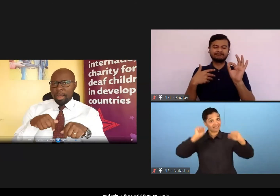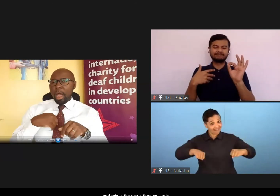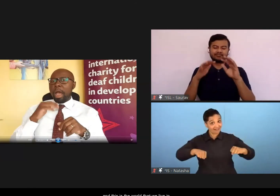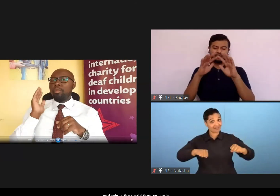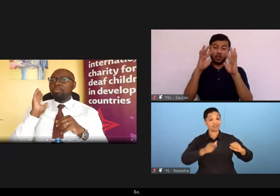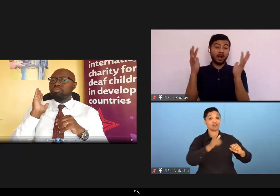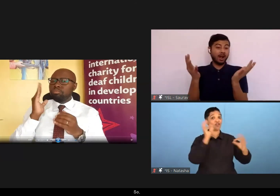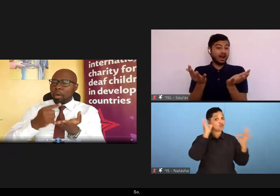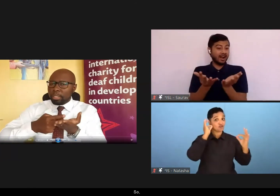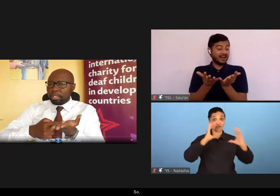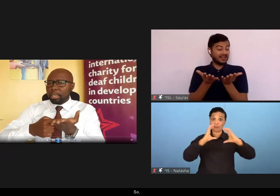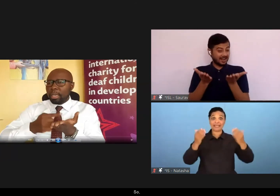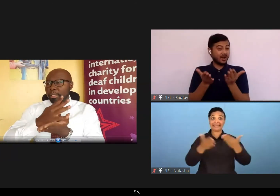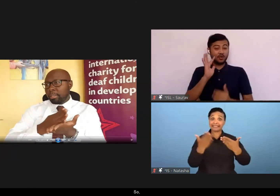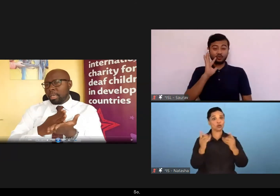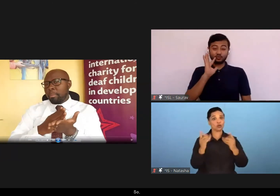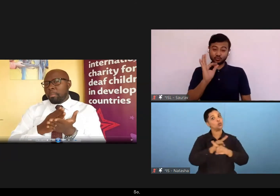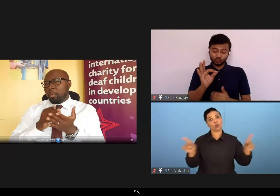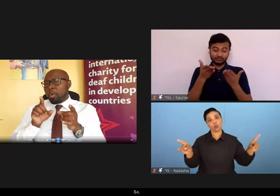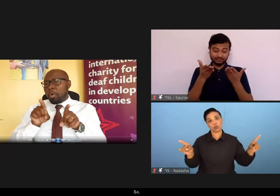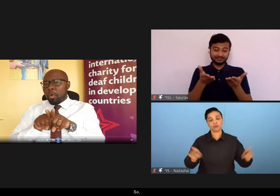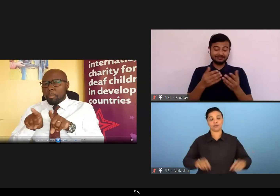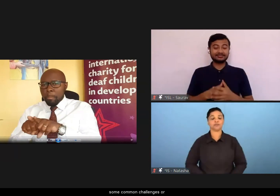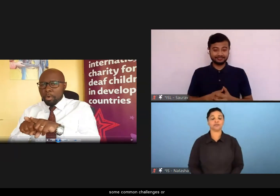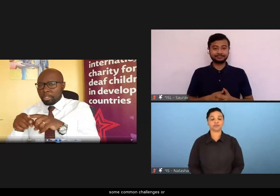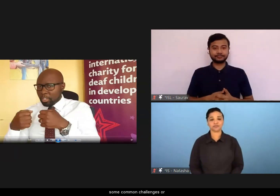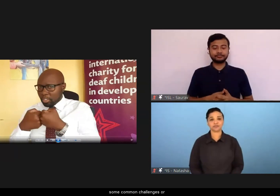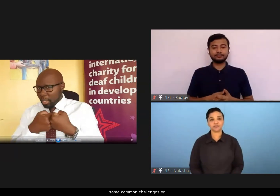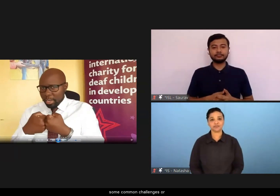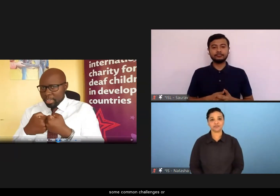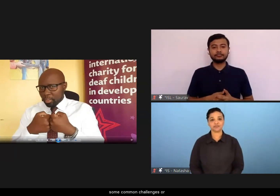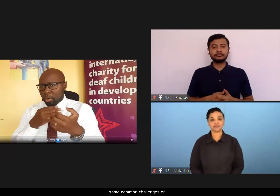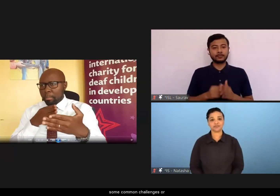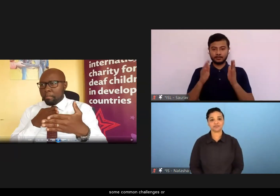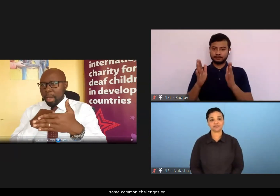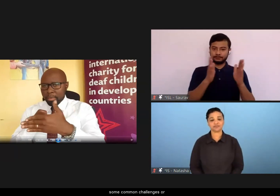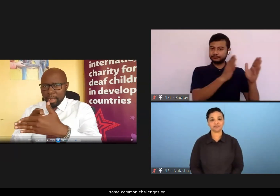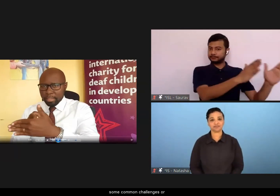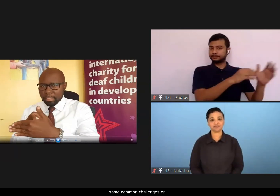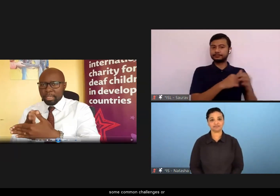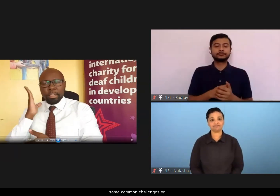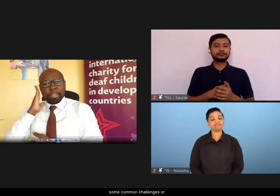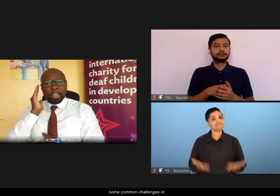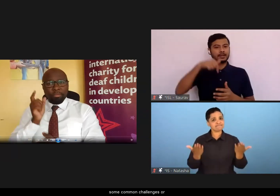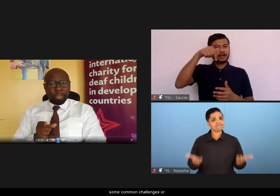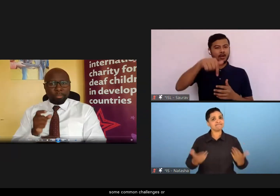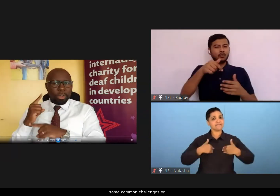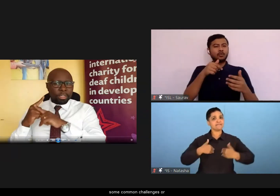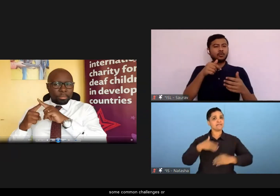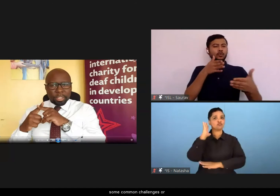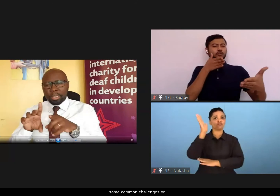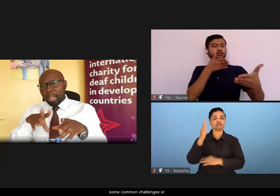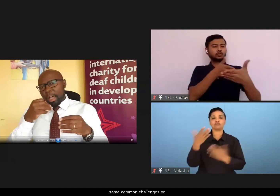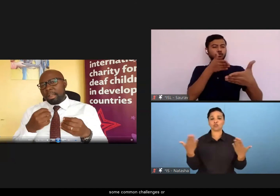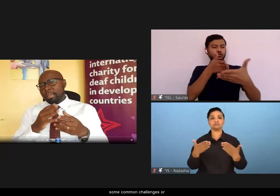So now I want to discuss some common challenges or barriers